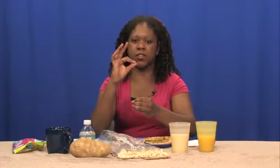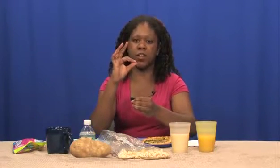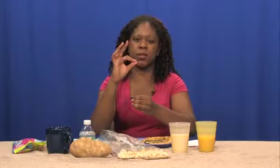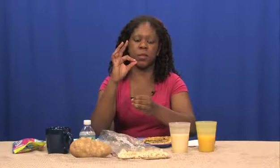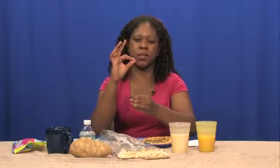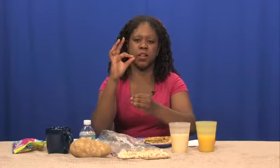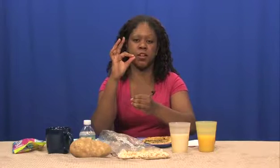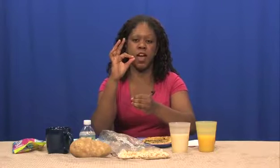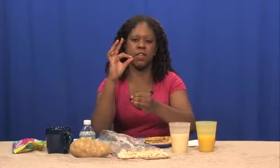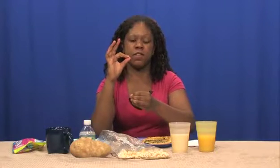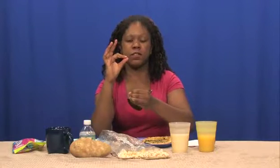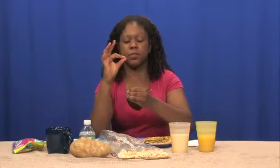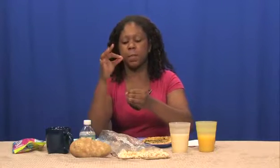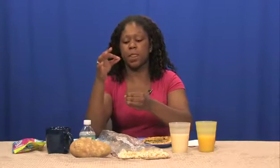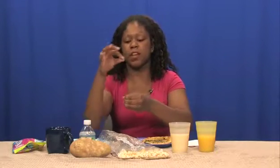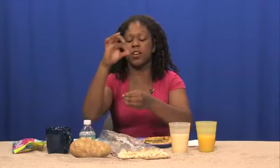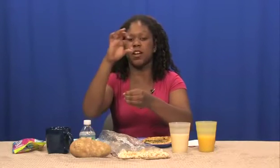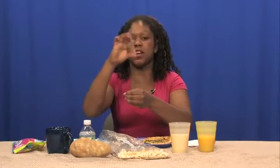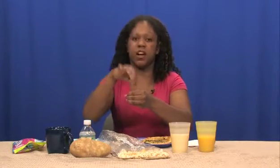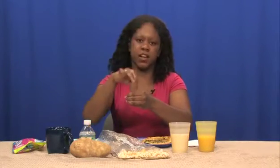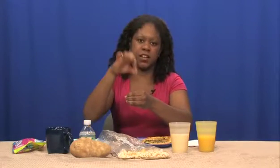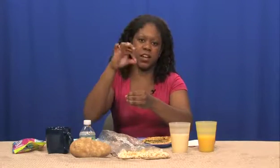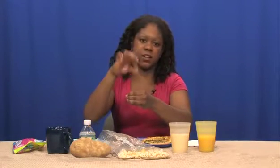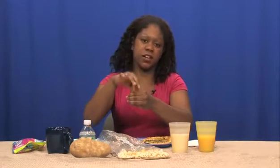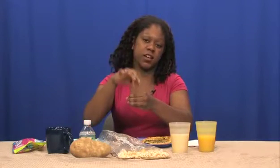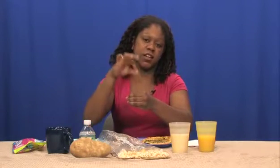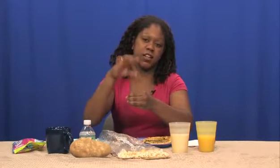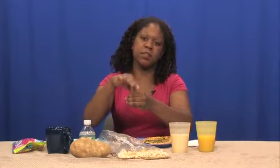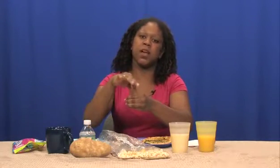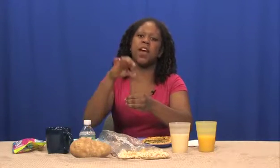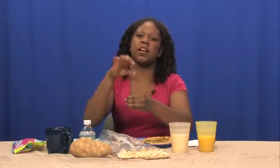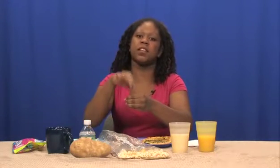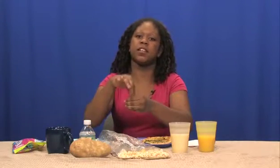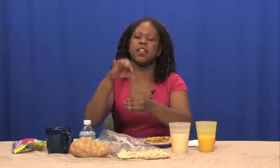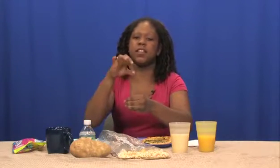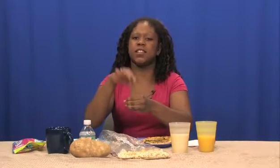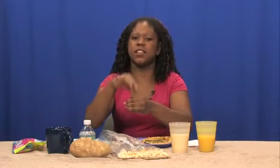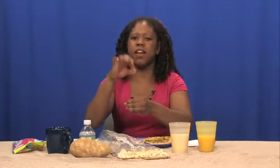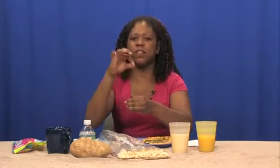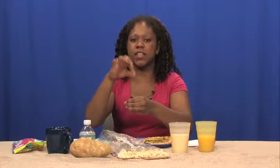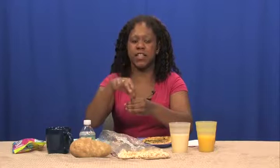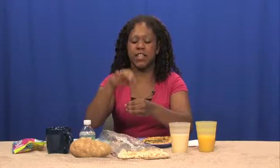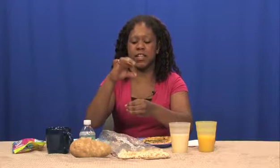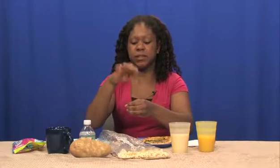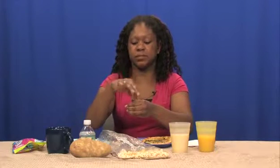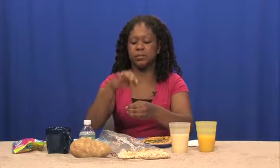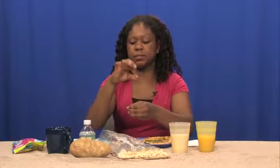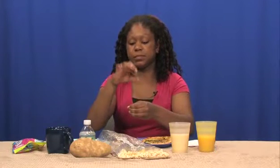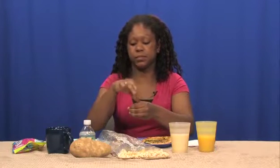shape. Remember the letter F? You're gonna dunk it like you're dunking a tea bag. That's the sign for tea.